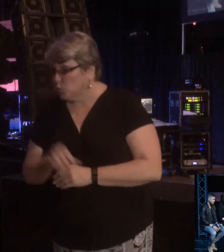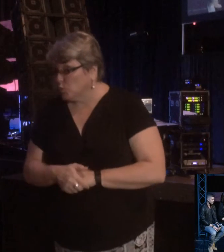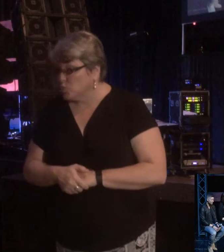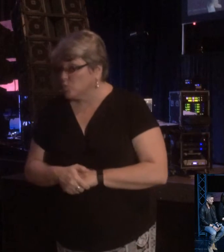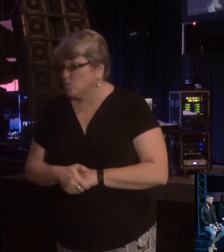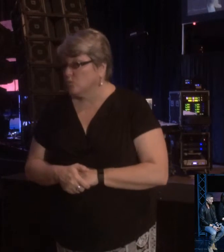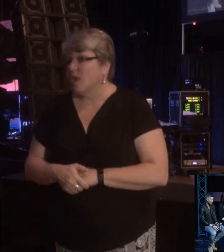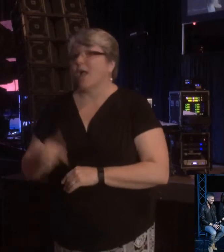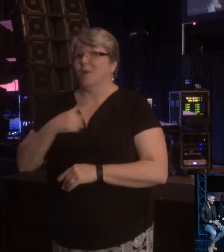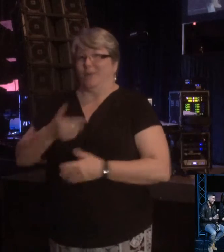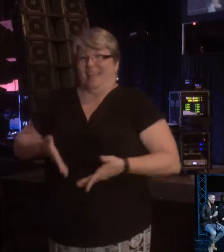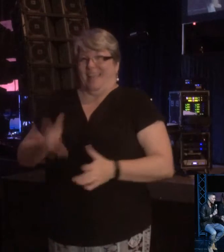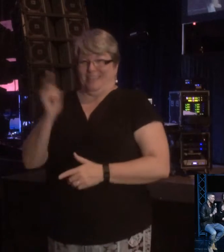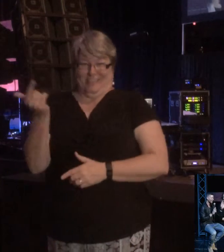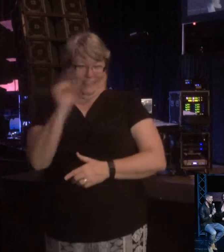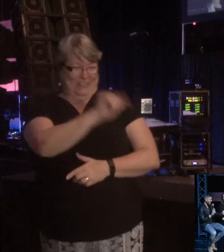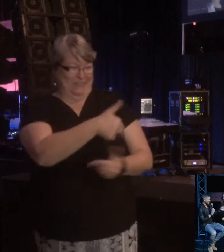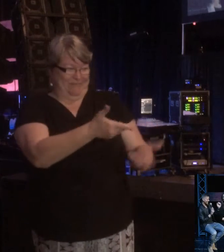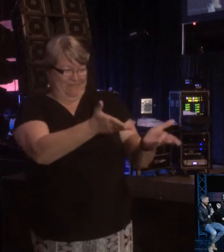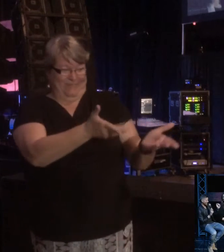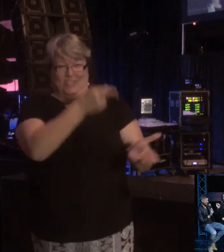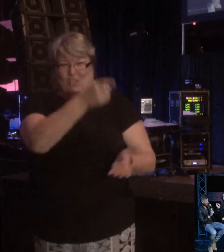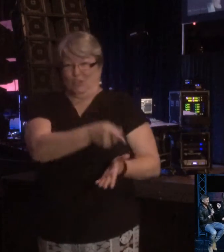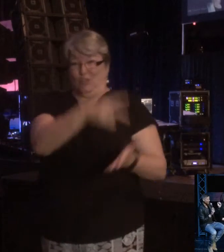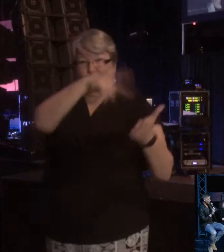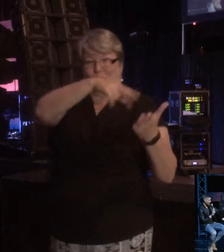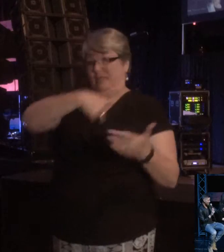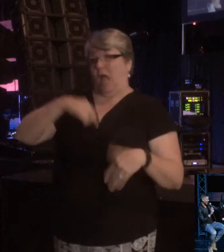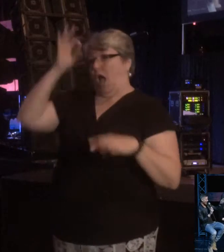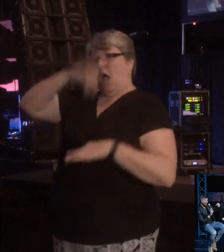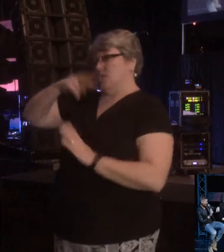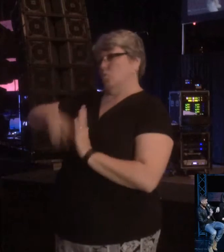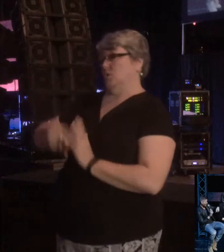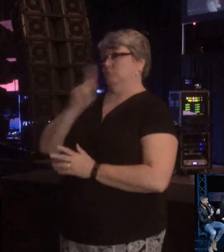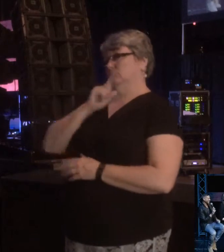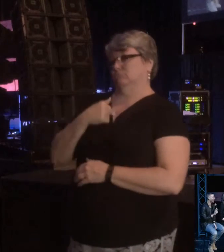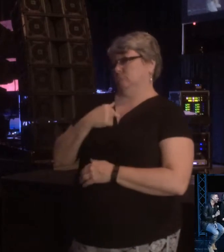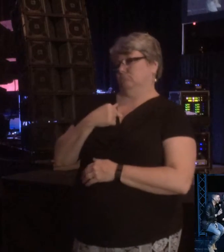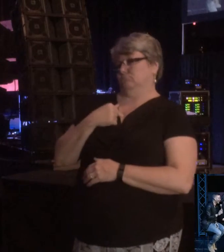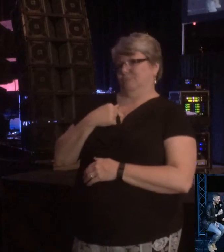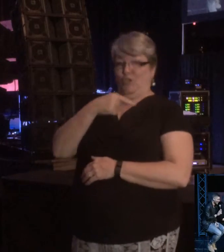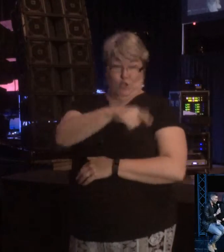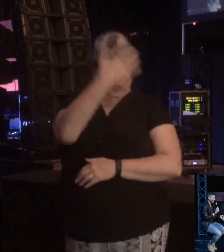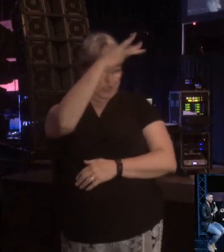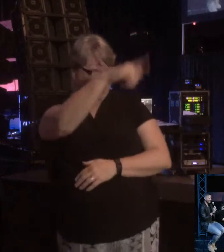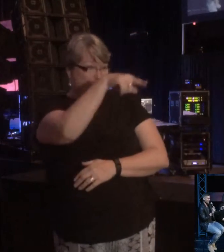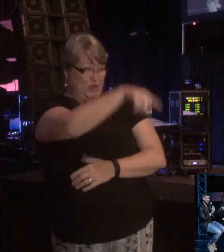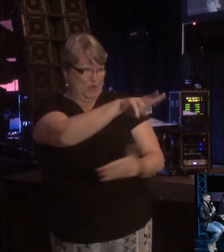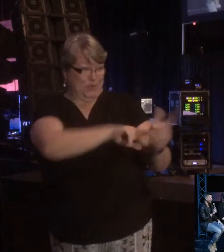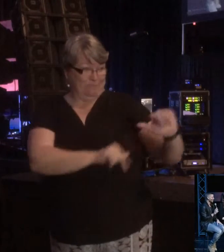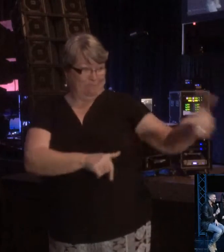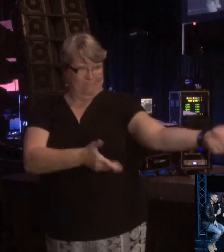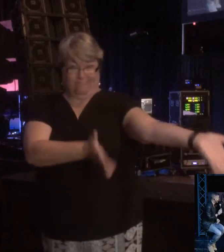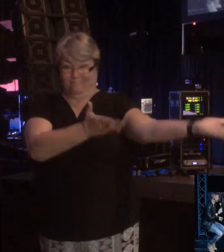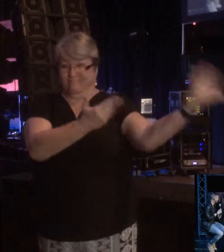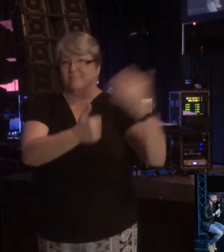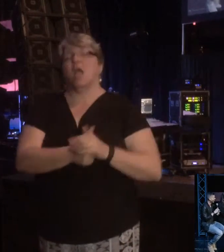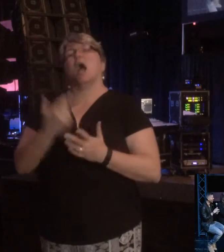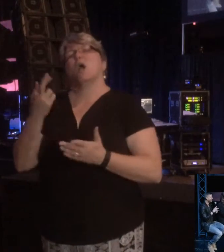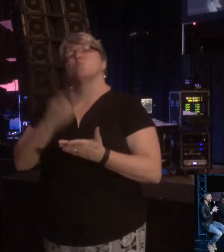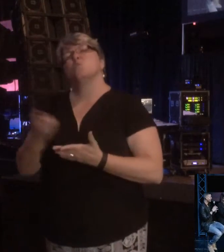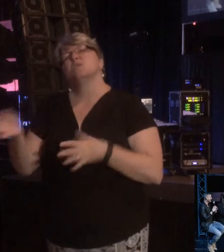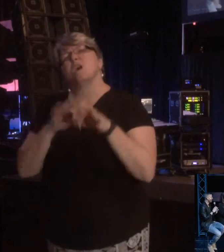so we start meeting again in the same room once a month at the same event, and he was teaching and my band was doing the